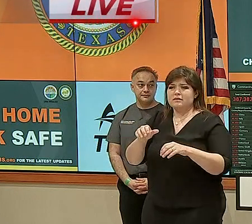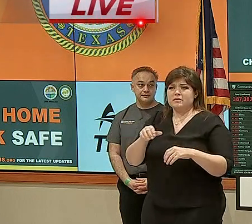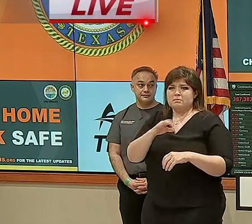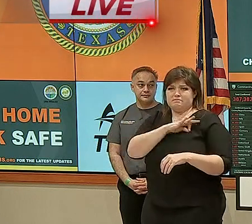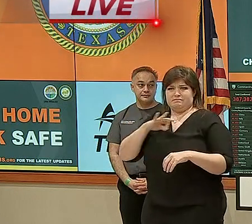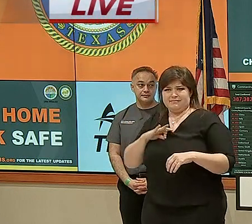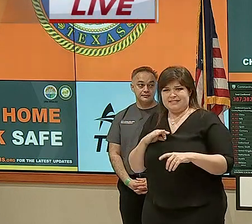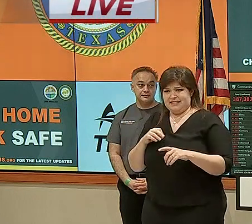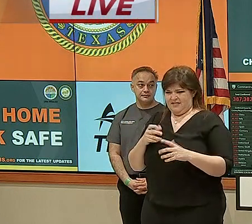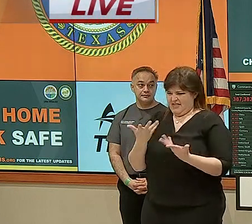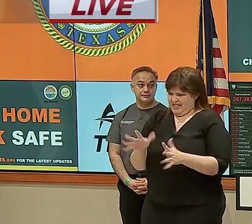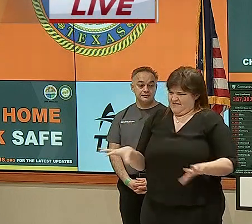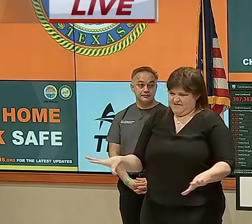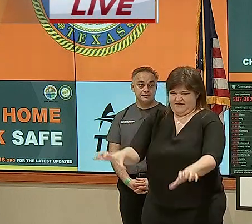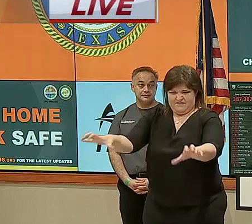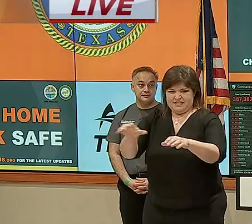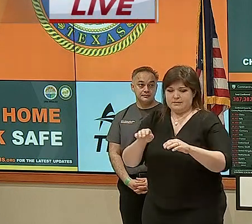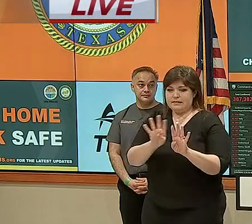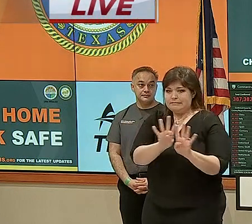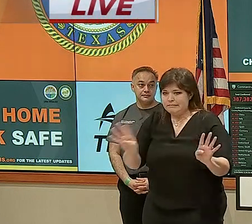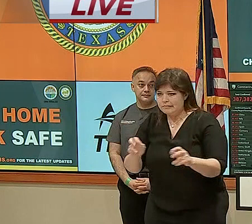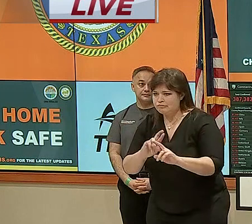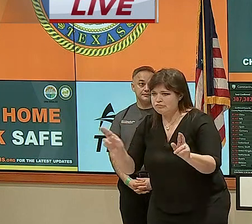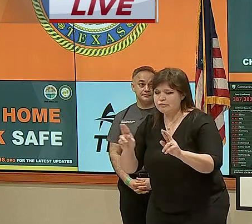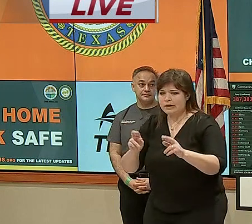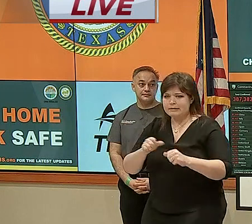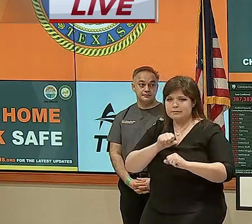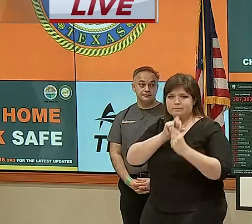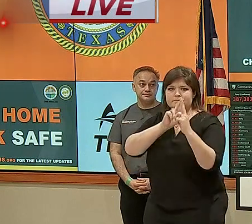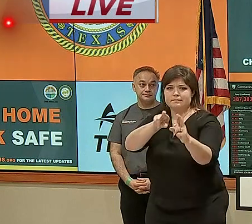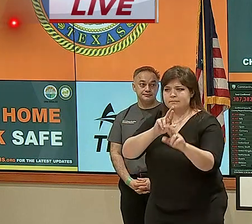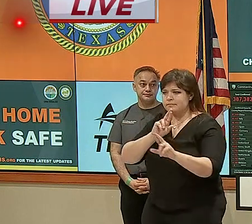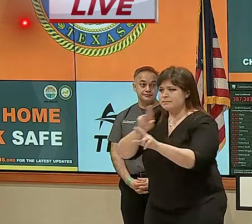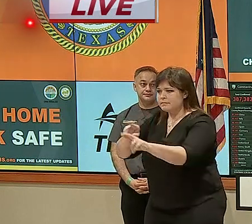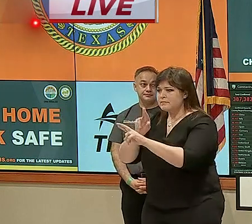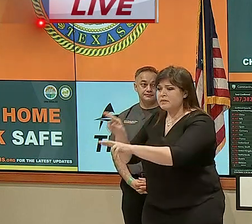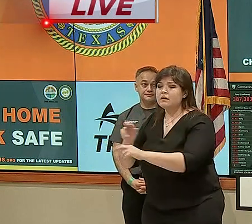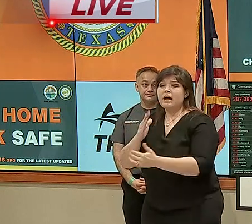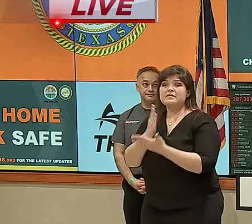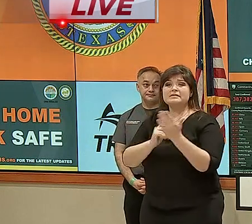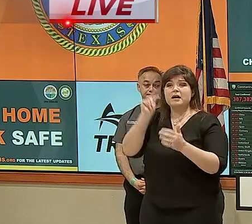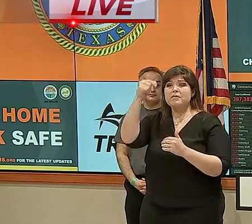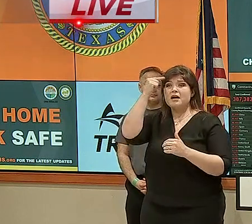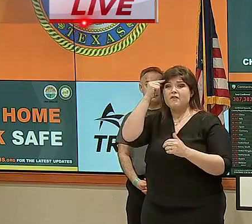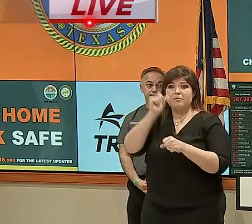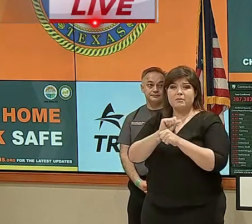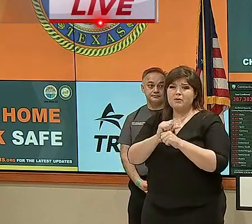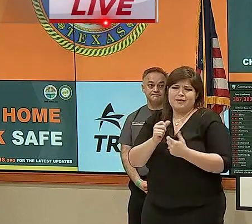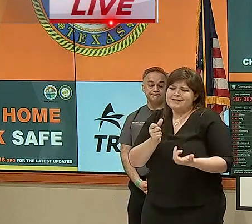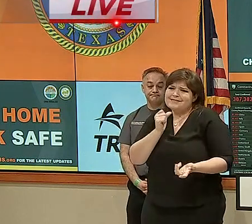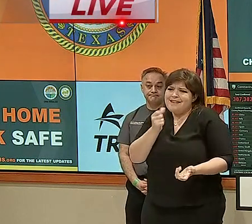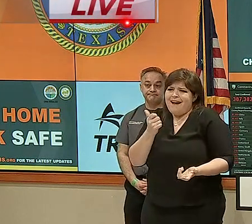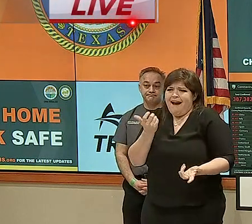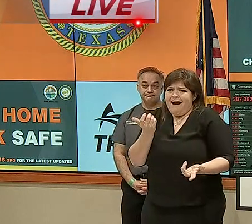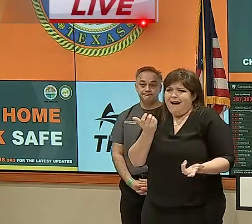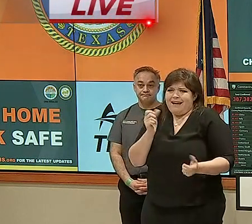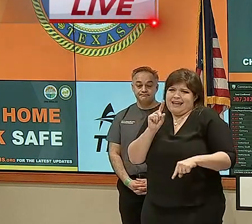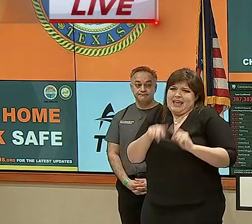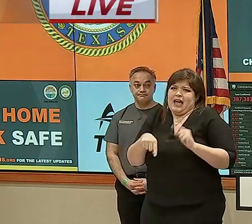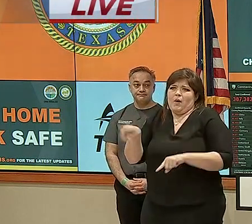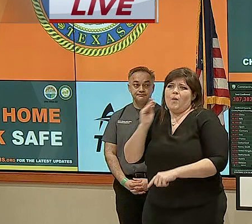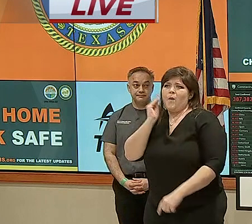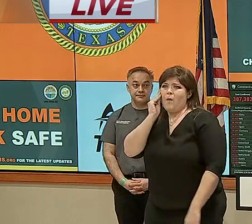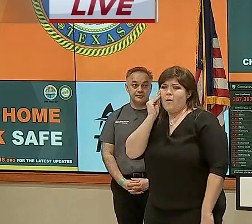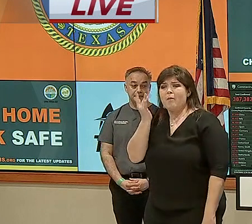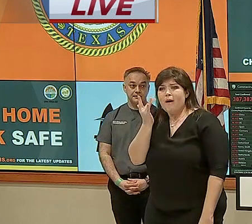line. You have people, governmental employees, that don't have the luxury of going home if their services